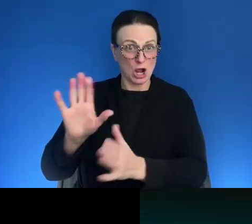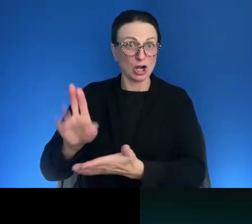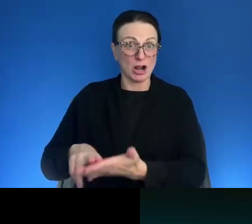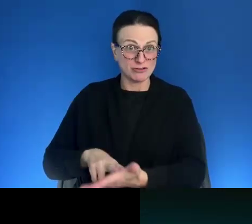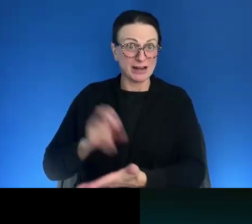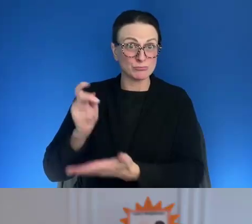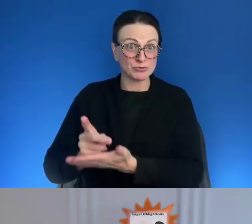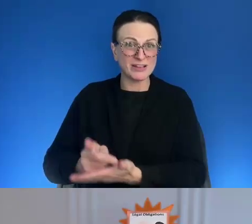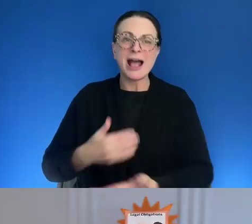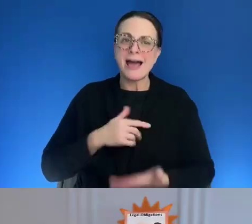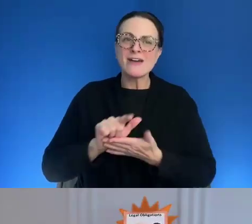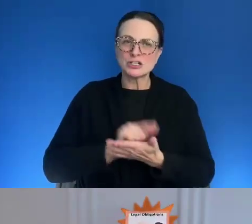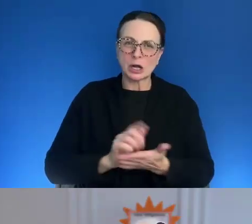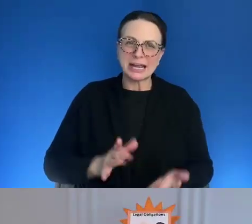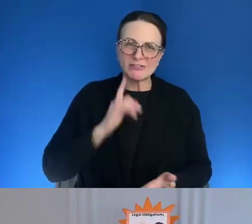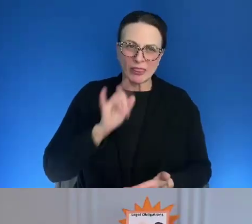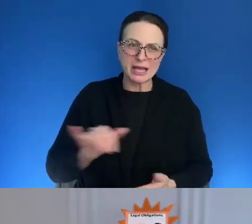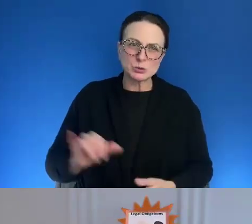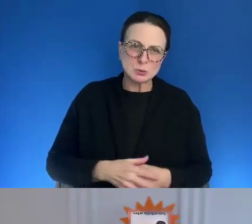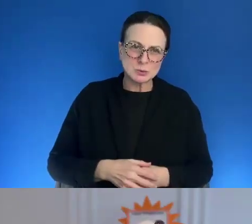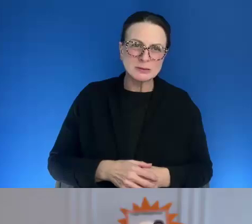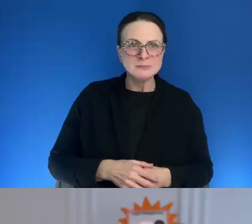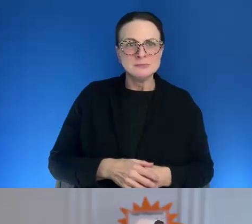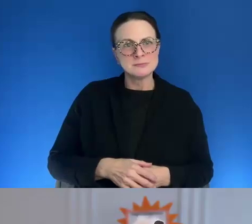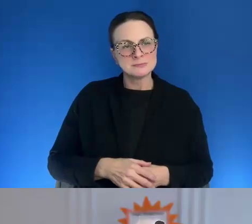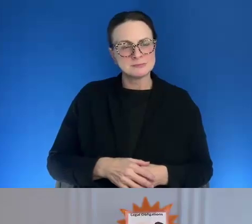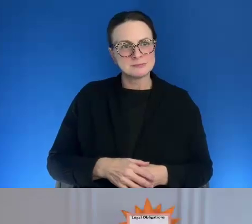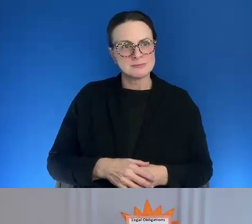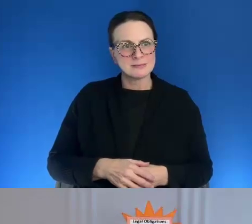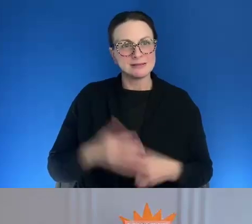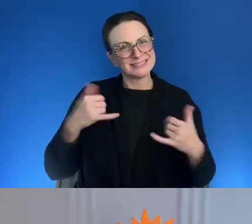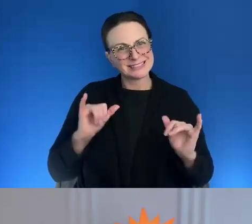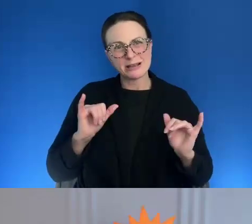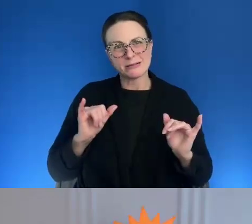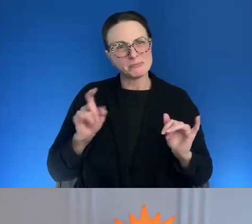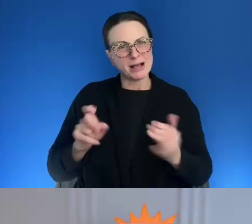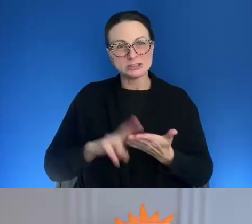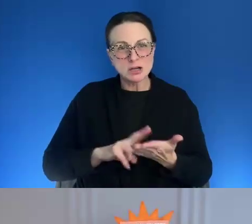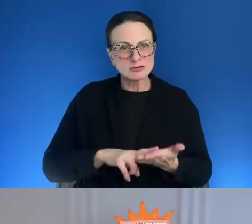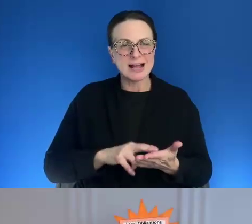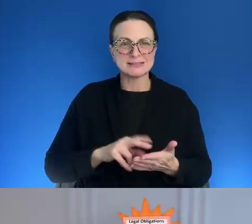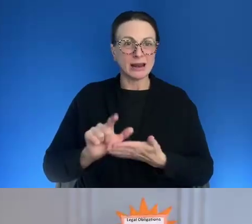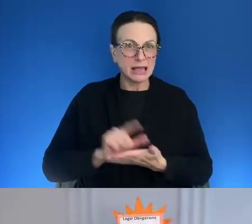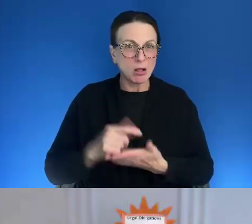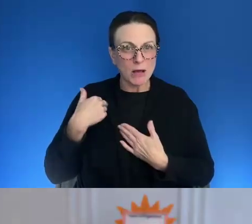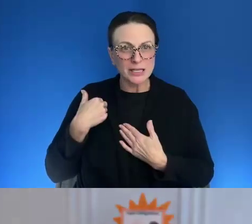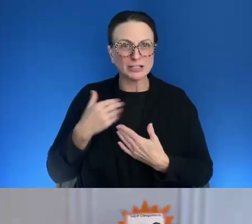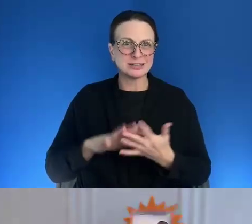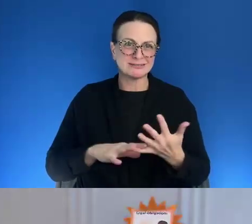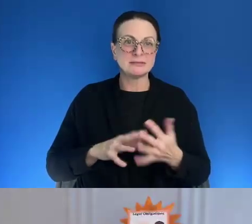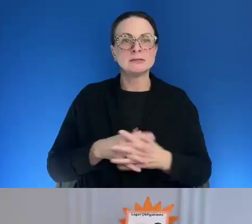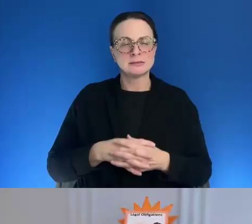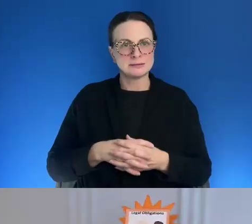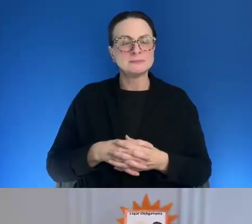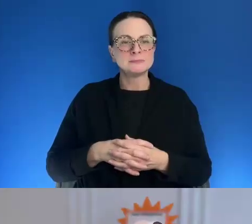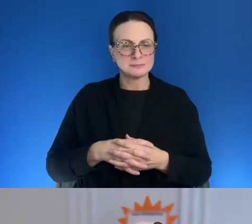also have attorneys for clients as well, and they still have to have their contracts and the legal obligations. So